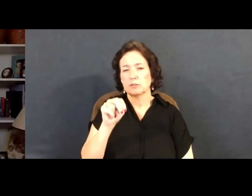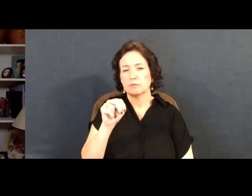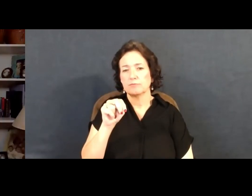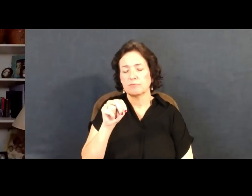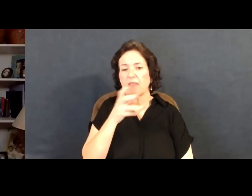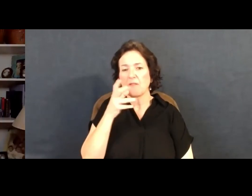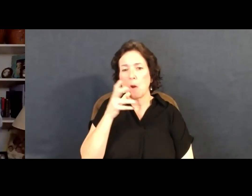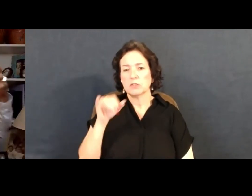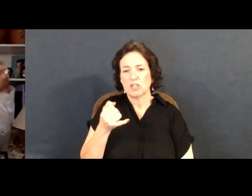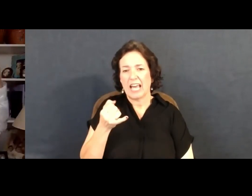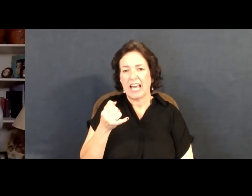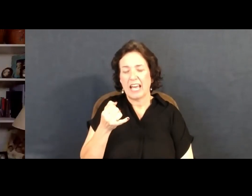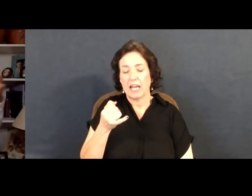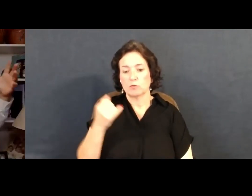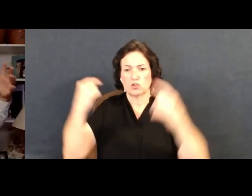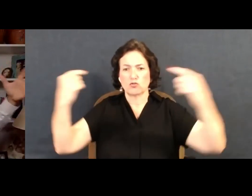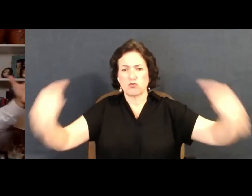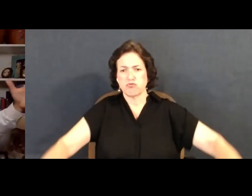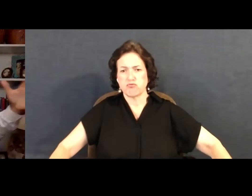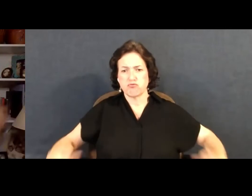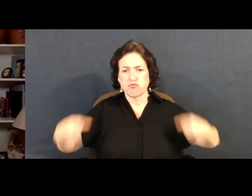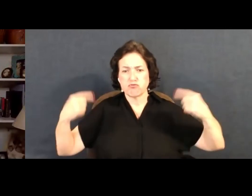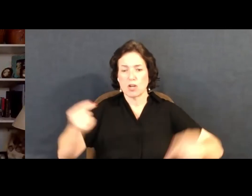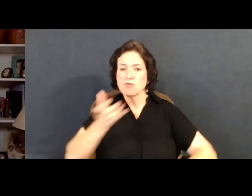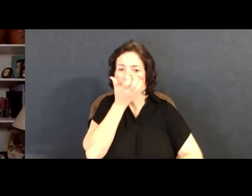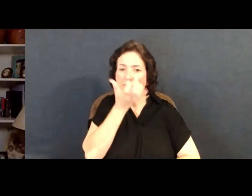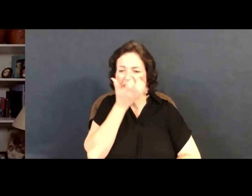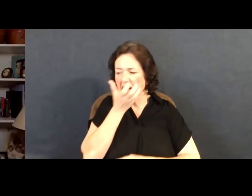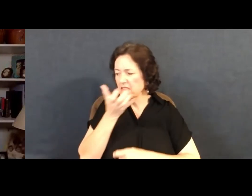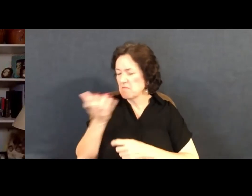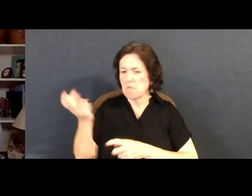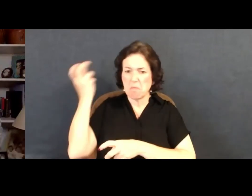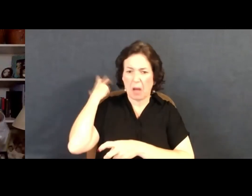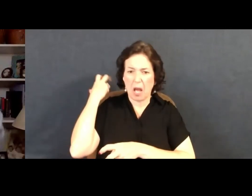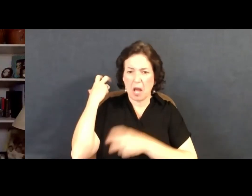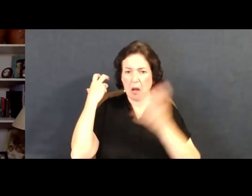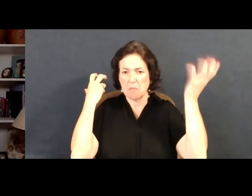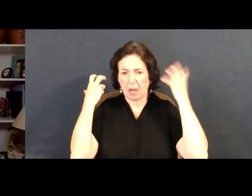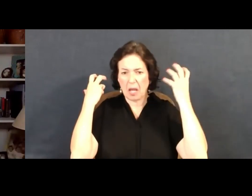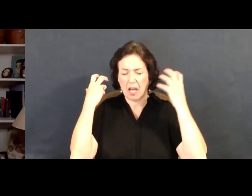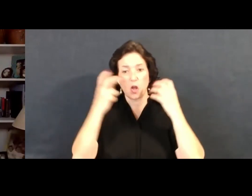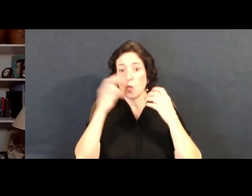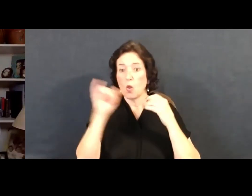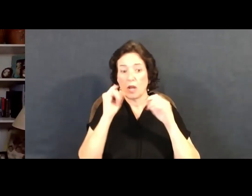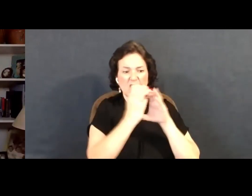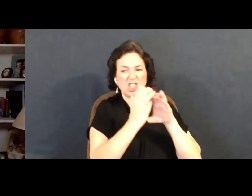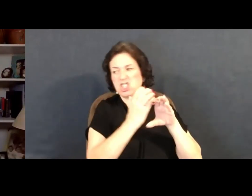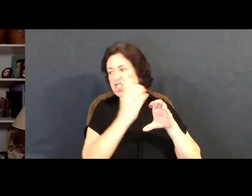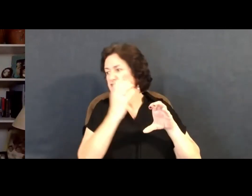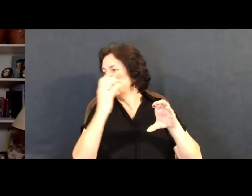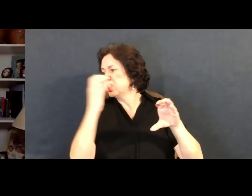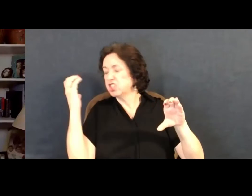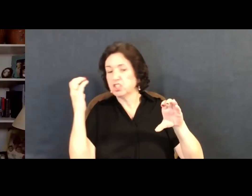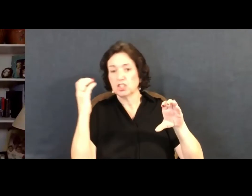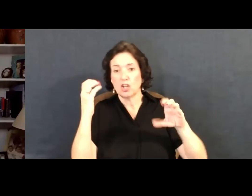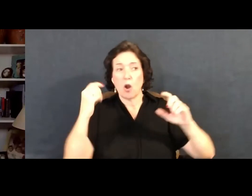was pulling two enormous loads of hay, like two semi-tractor trailers full of hay on that old